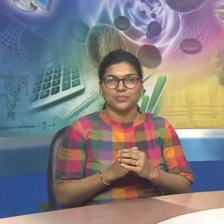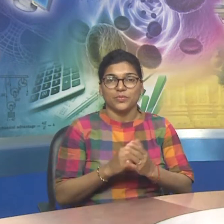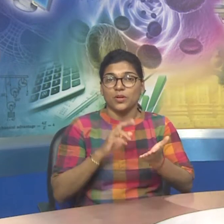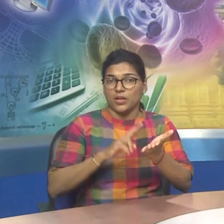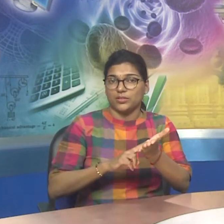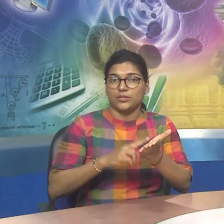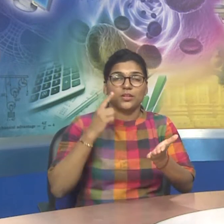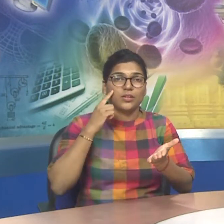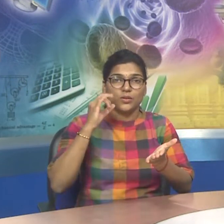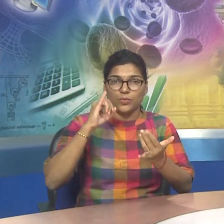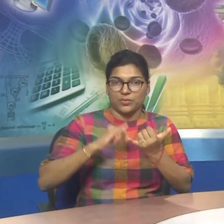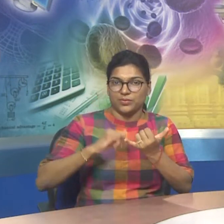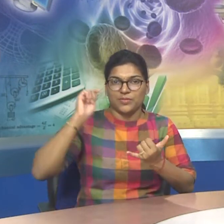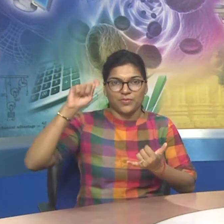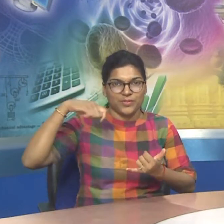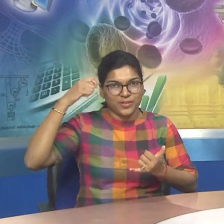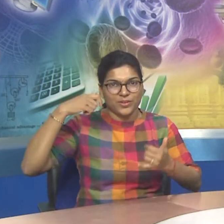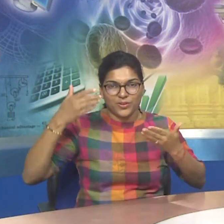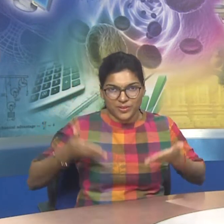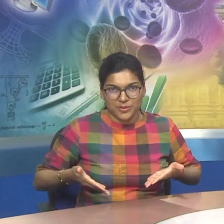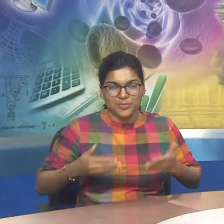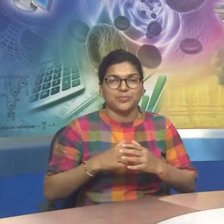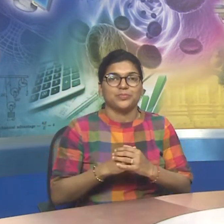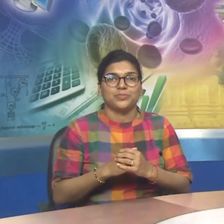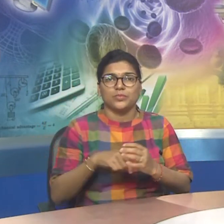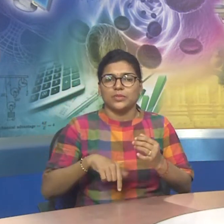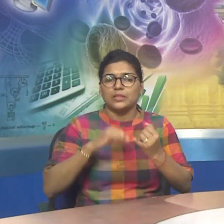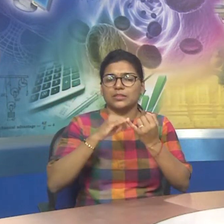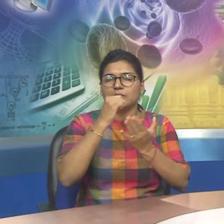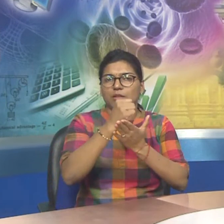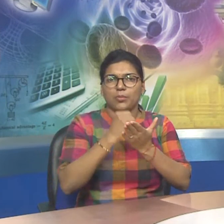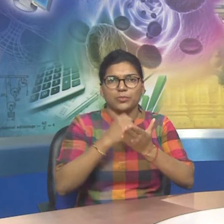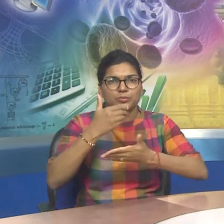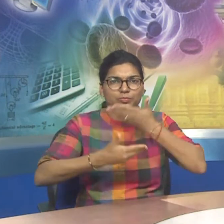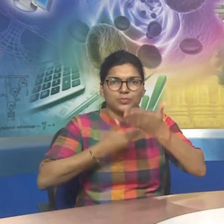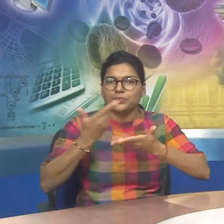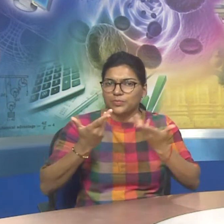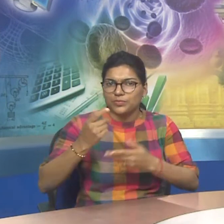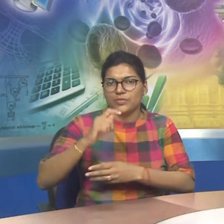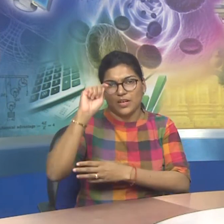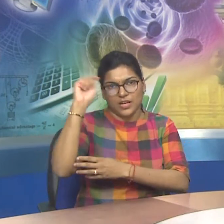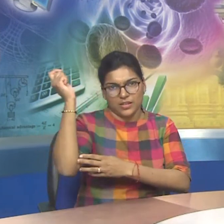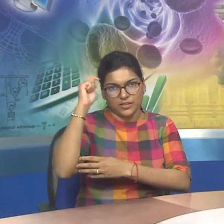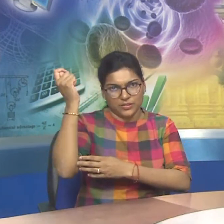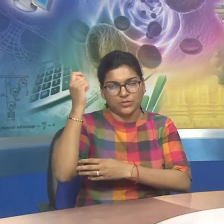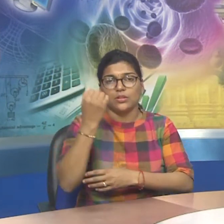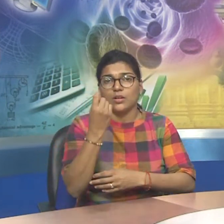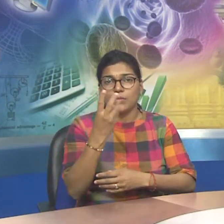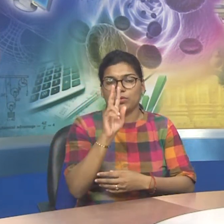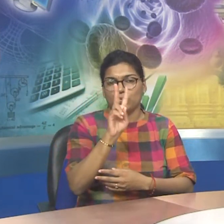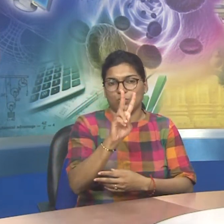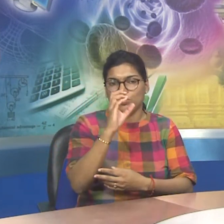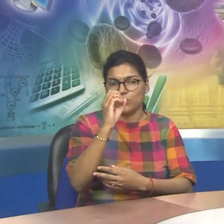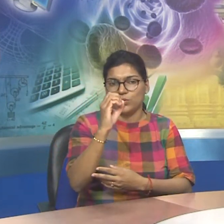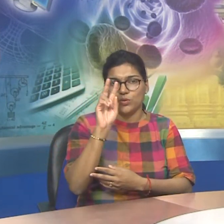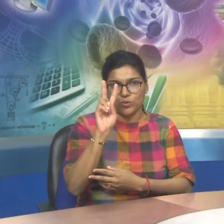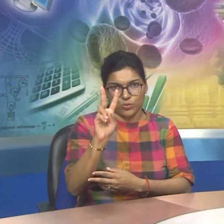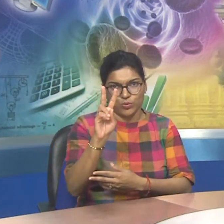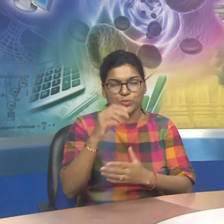NIOS welcomes you in this educational video for live program. In this video,